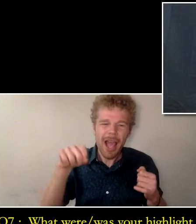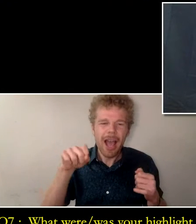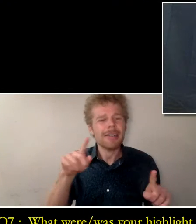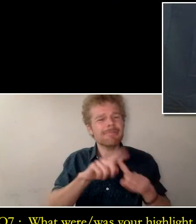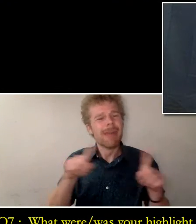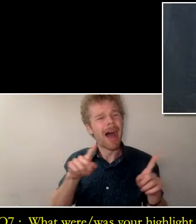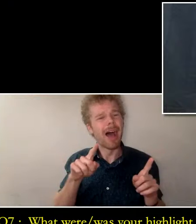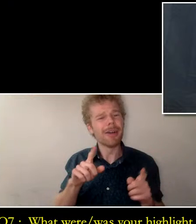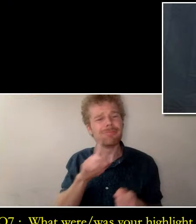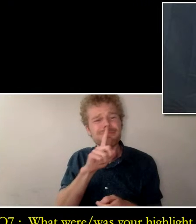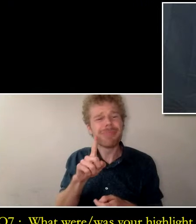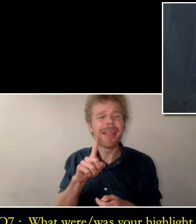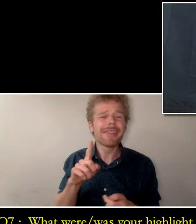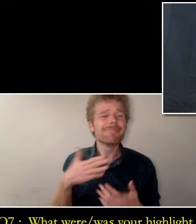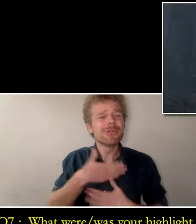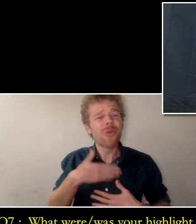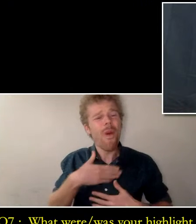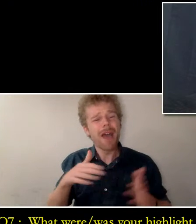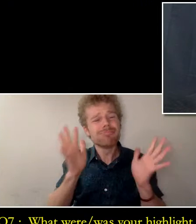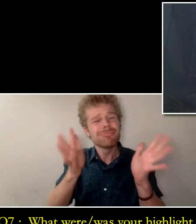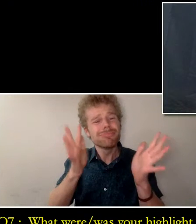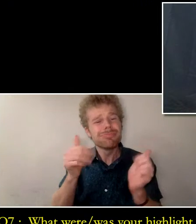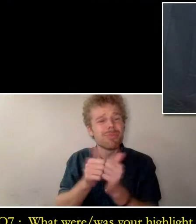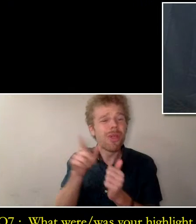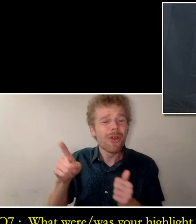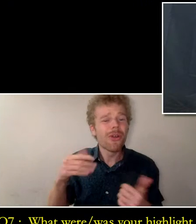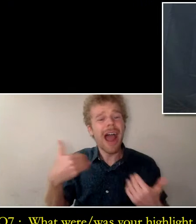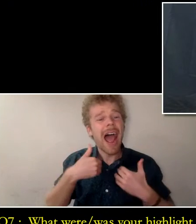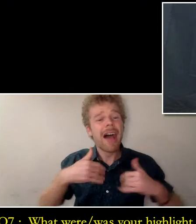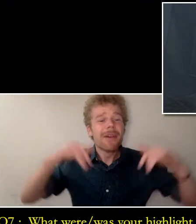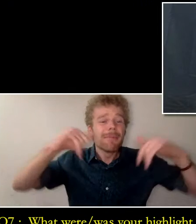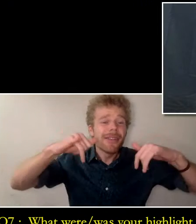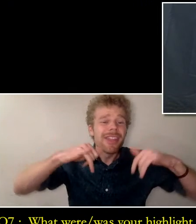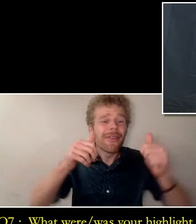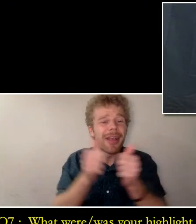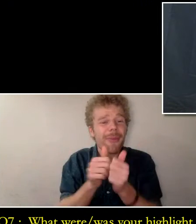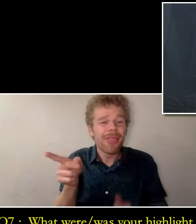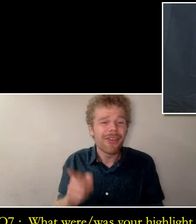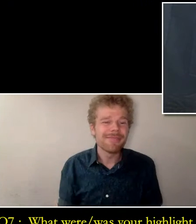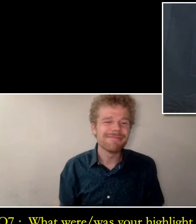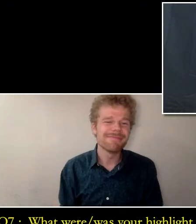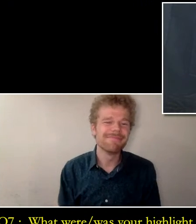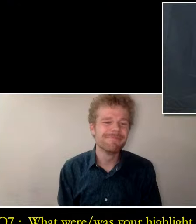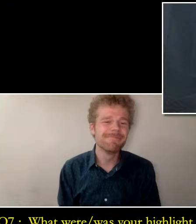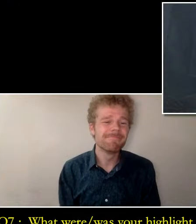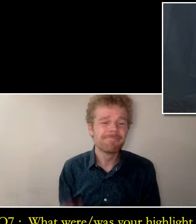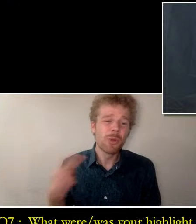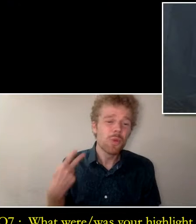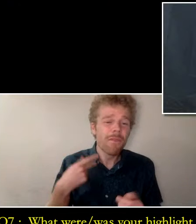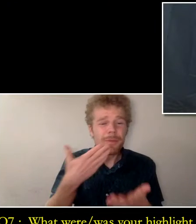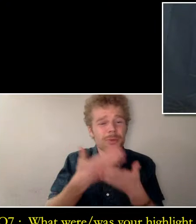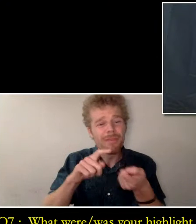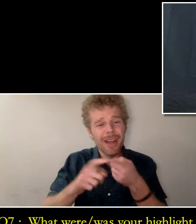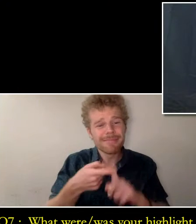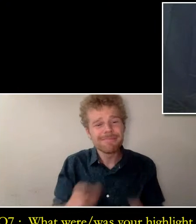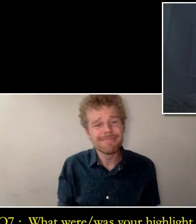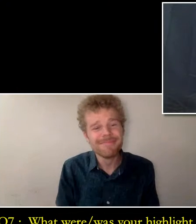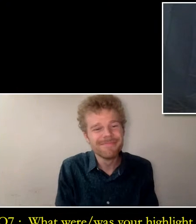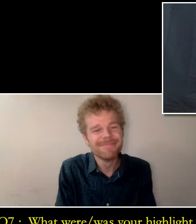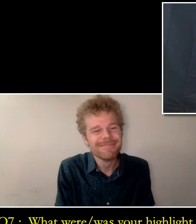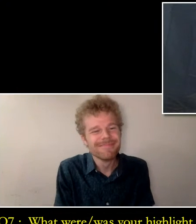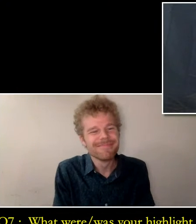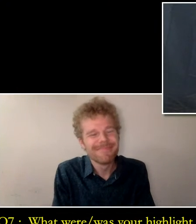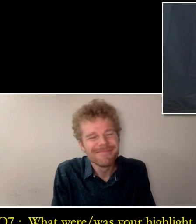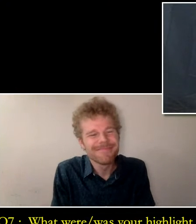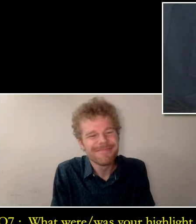sat outside. We were safely distanced. We wore masks when we weren't eating. But after the election, we were still in